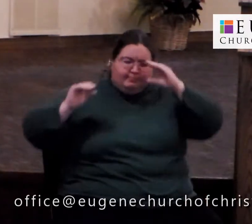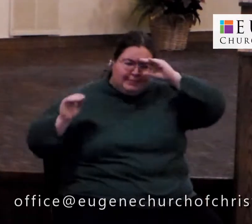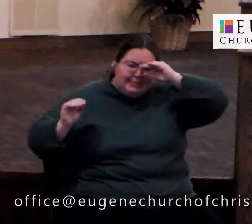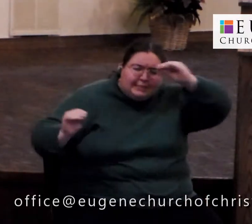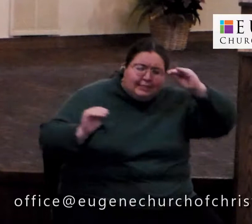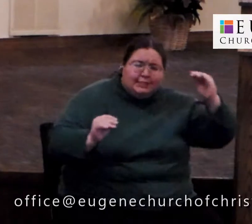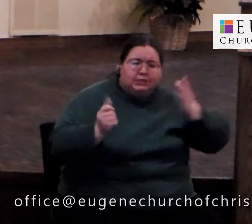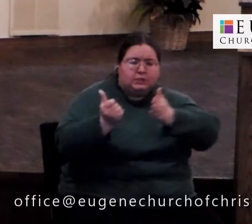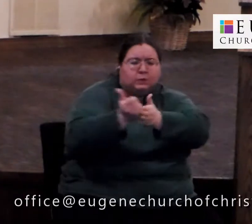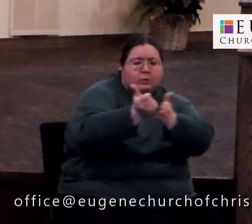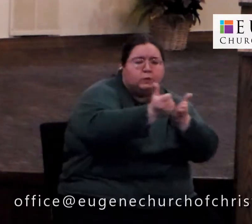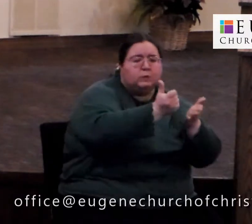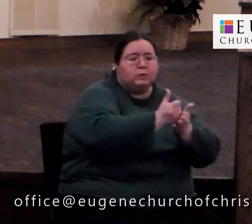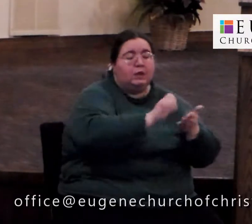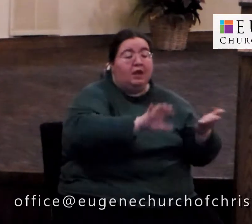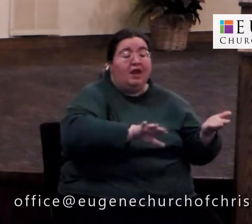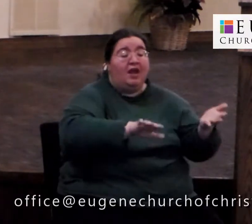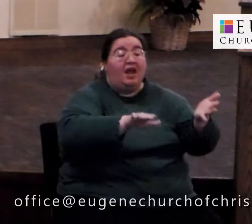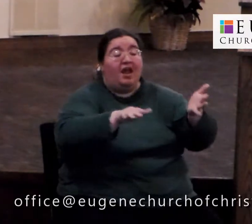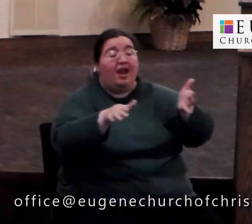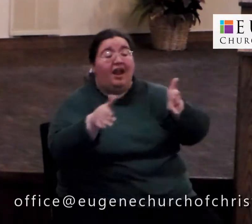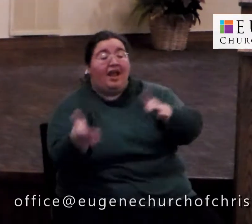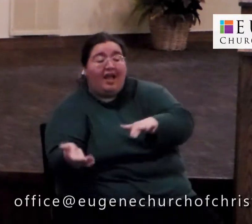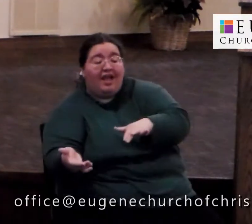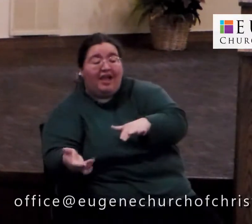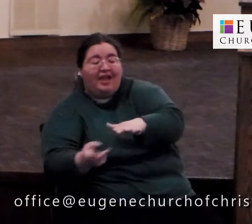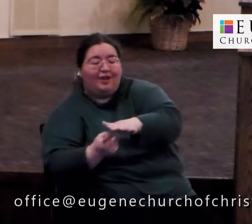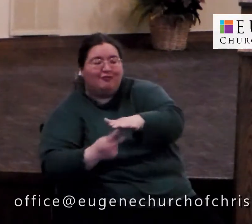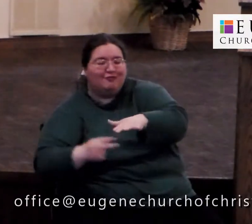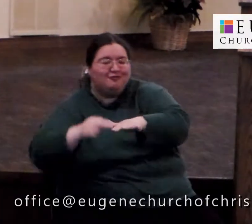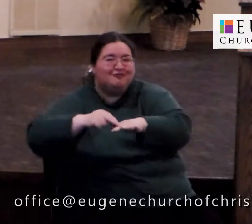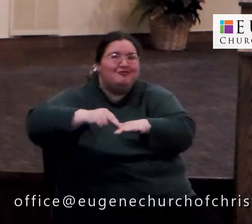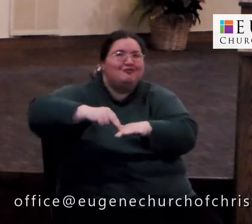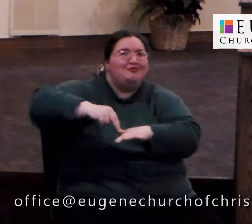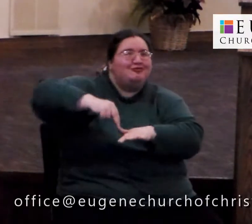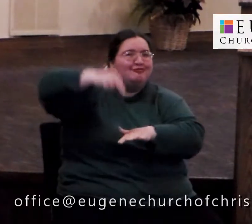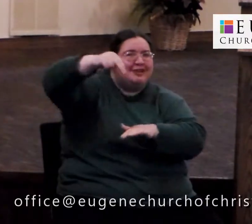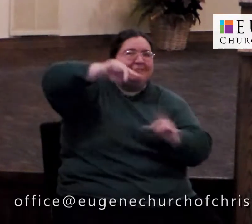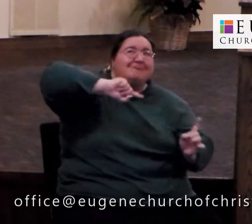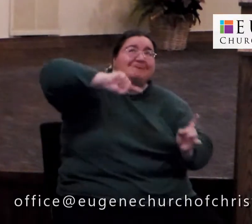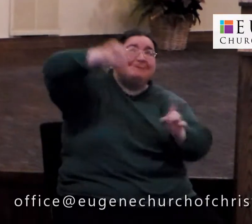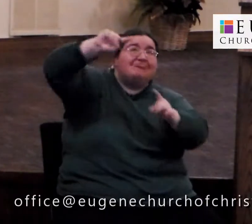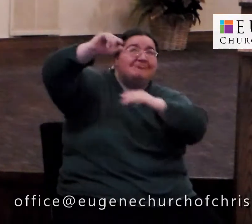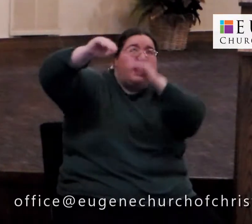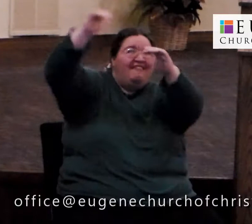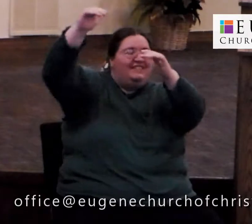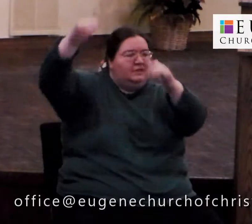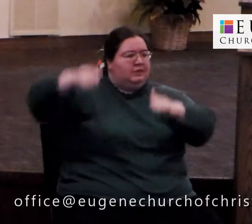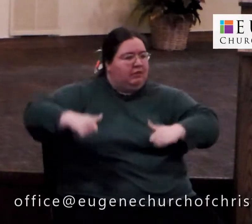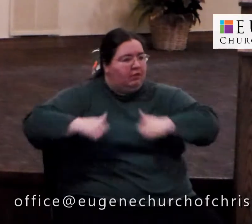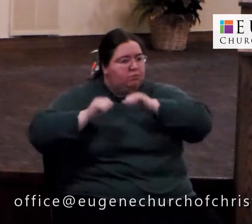die for them, and he will rise again. And now he lives in heaven with God, waiting for